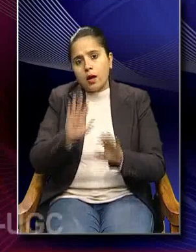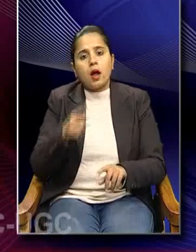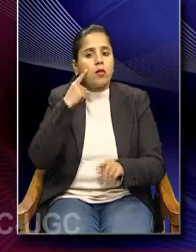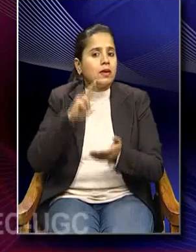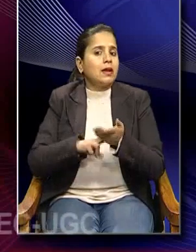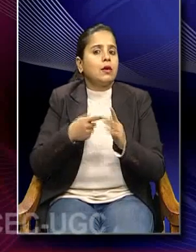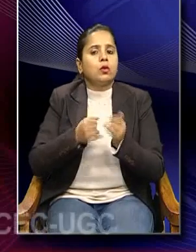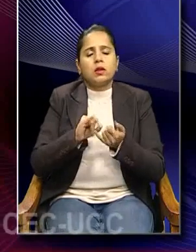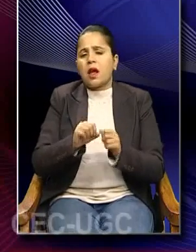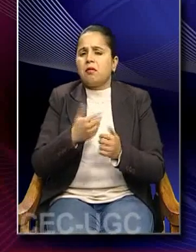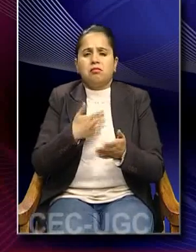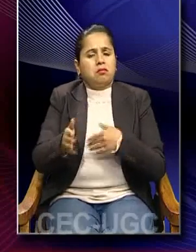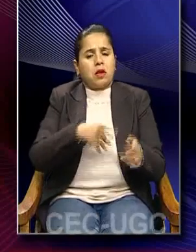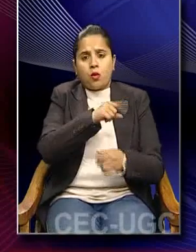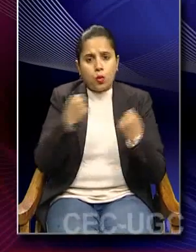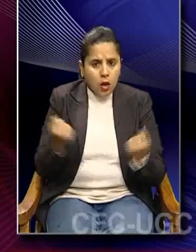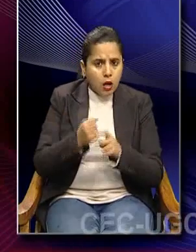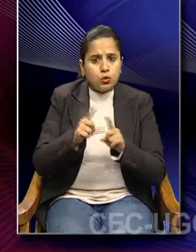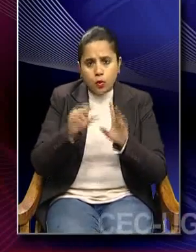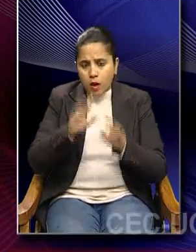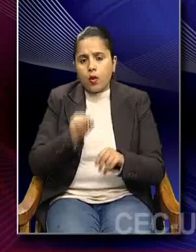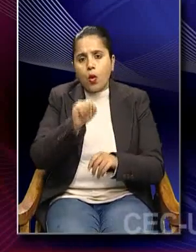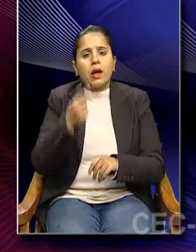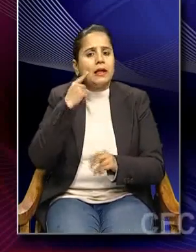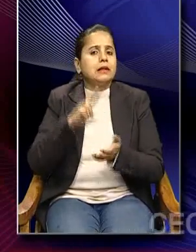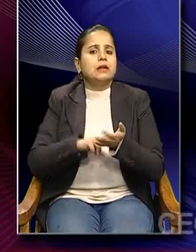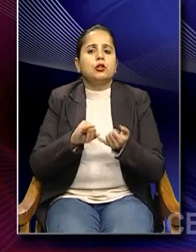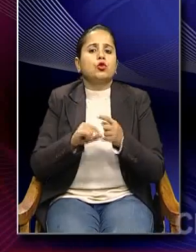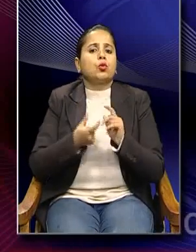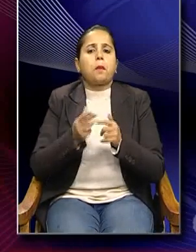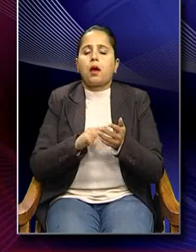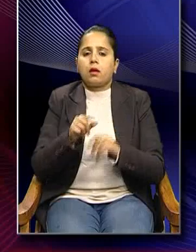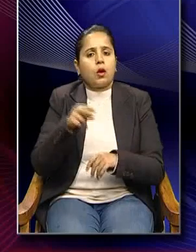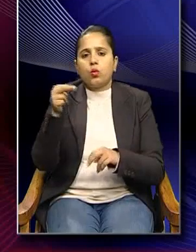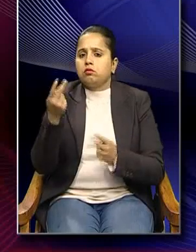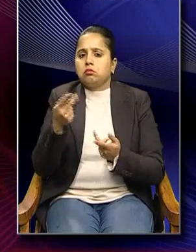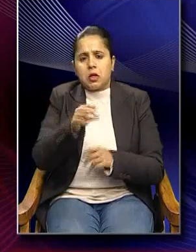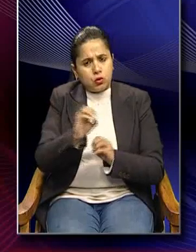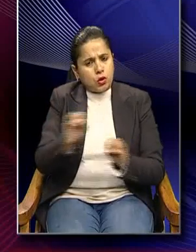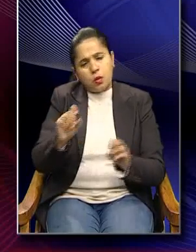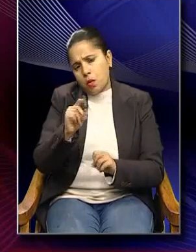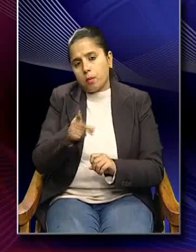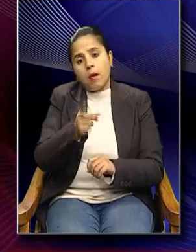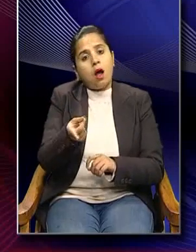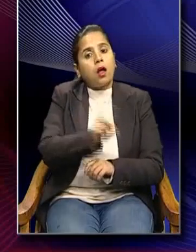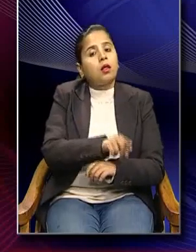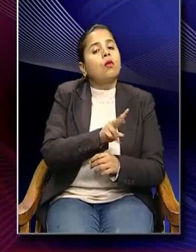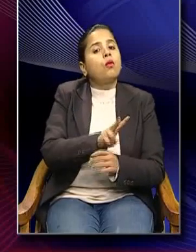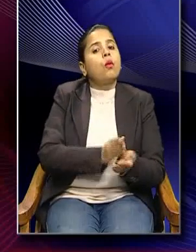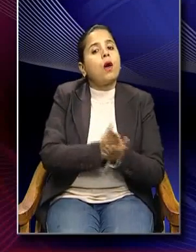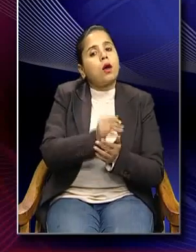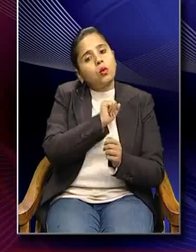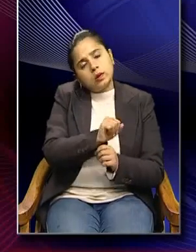regardless of their instrumental value. So if their instrumental value is 0, still they will continue to have